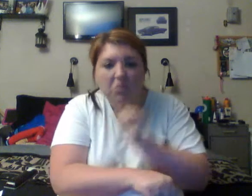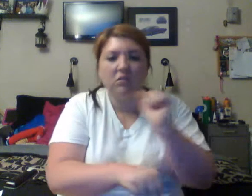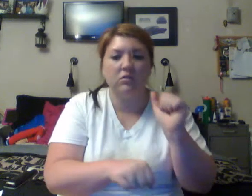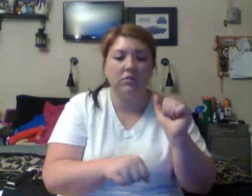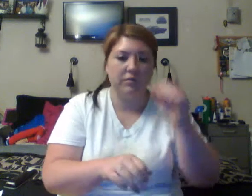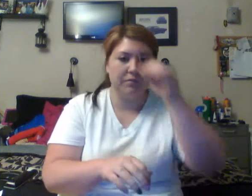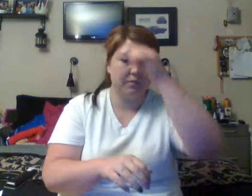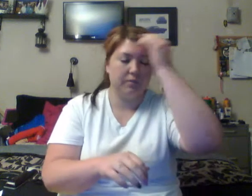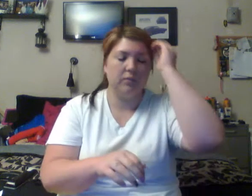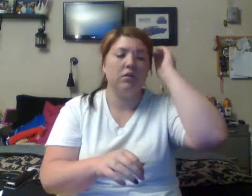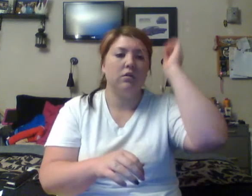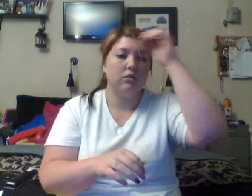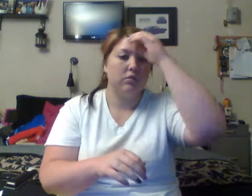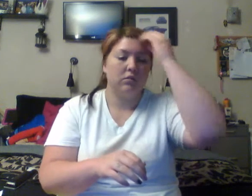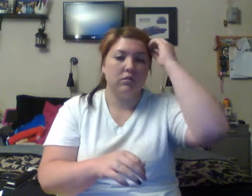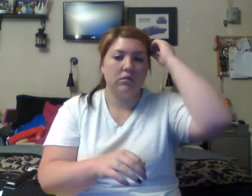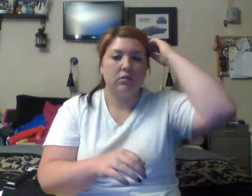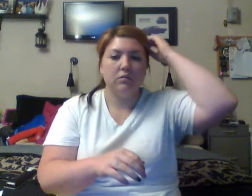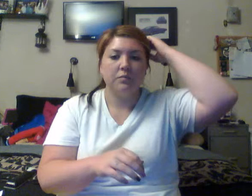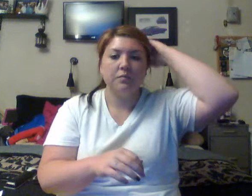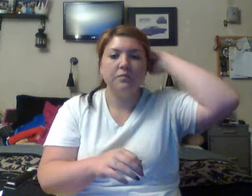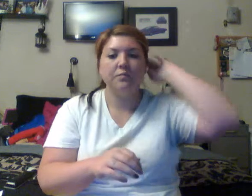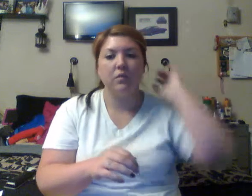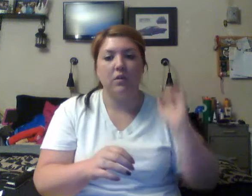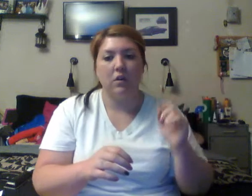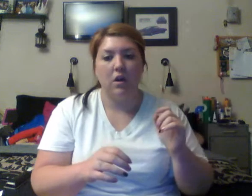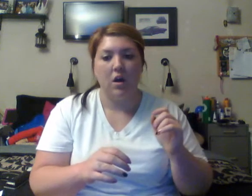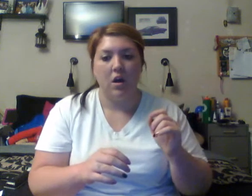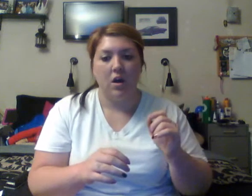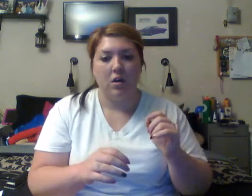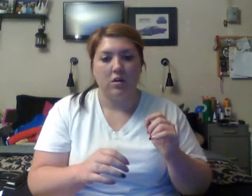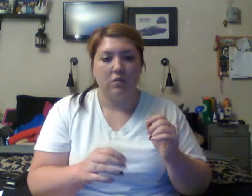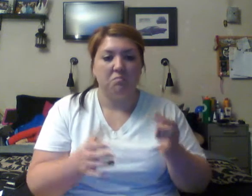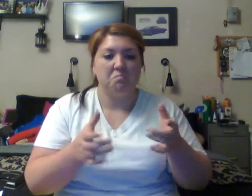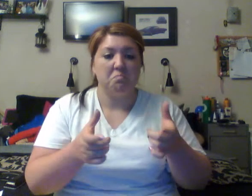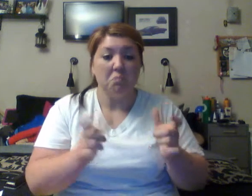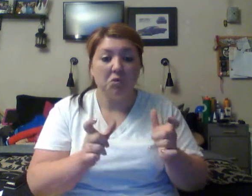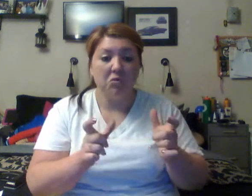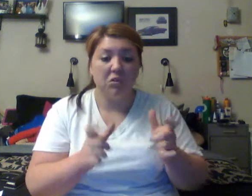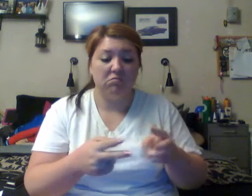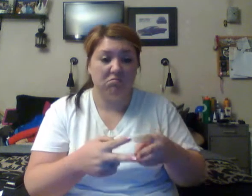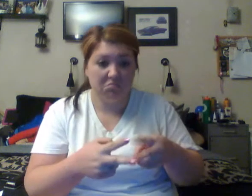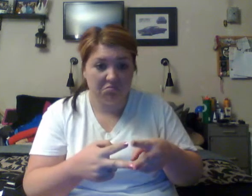Okay. Now I'm just going to talk very quickly about how you do it either way. If you want to put the zipper